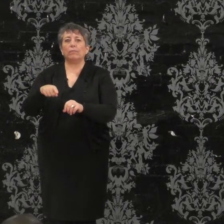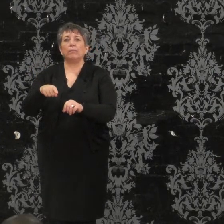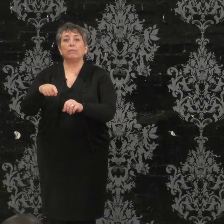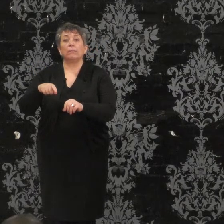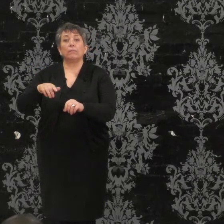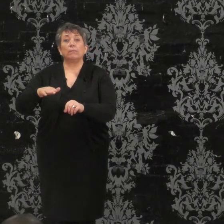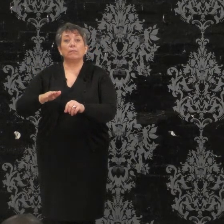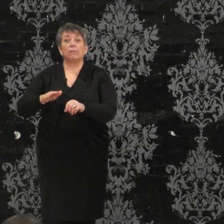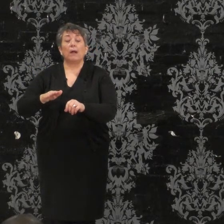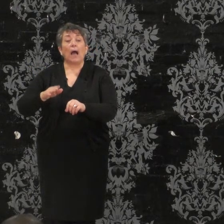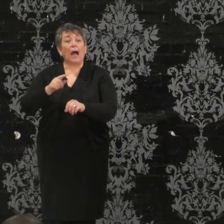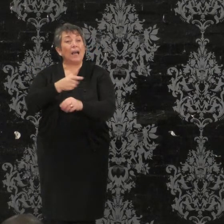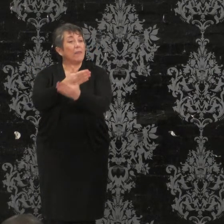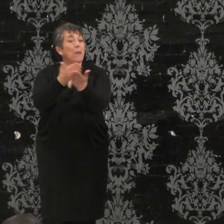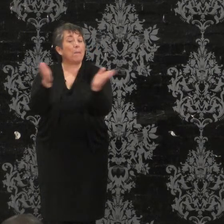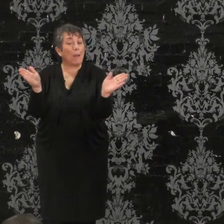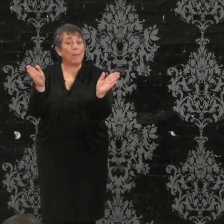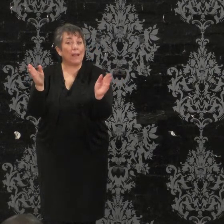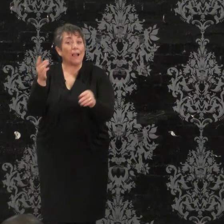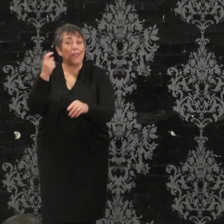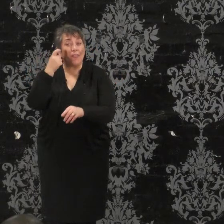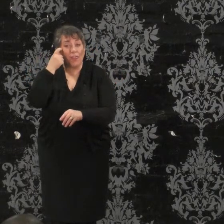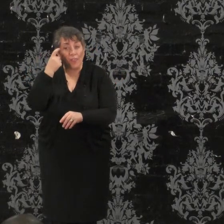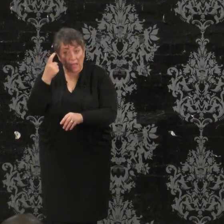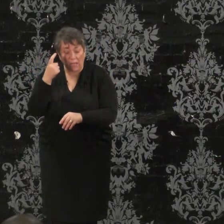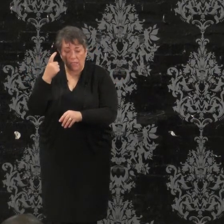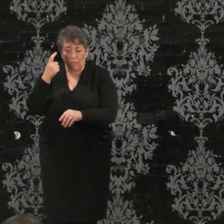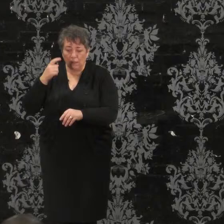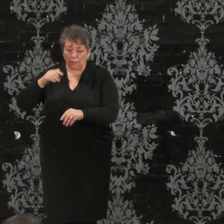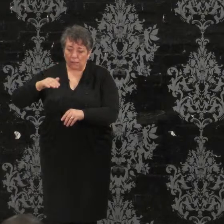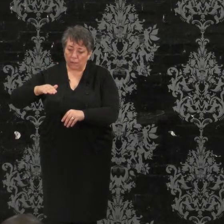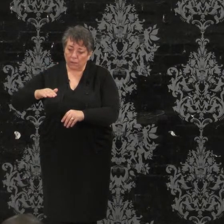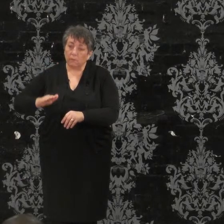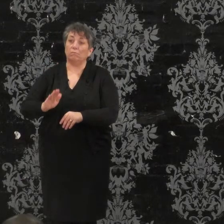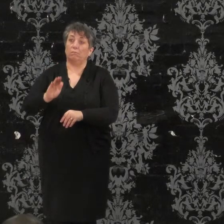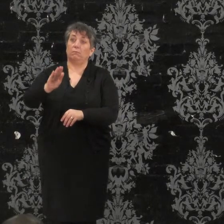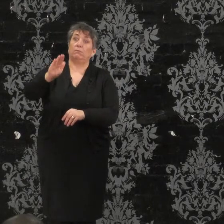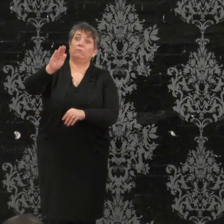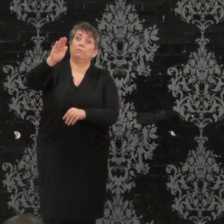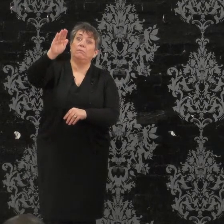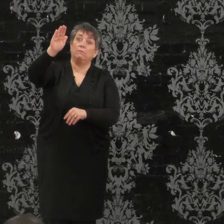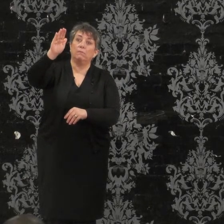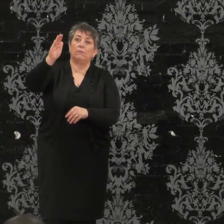rise ever since, except during the cycle of lockdowns